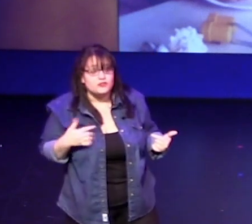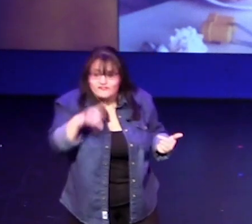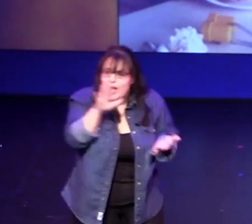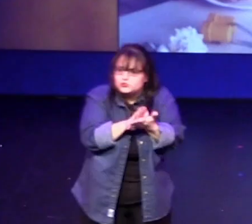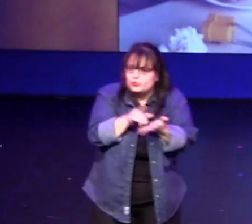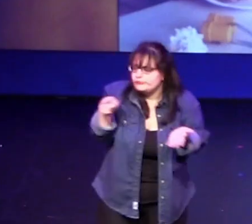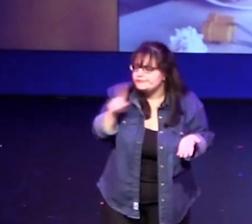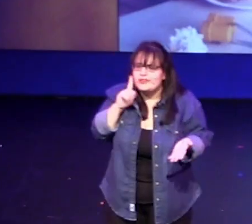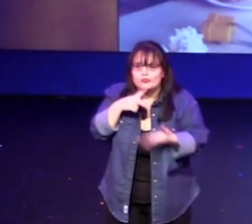schools.